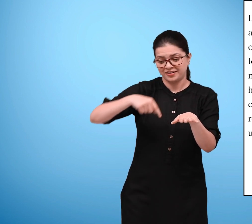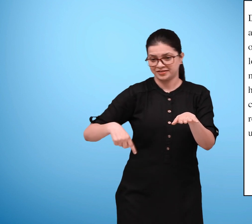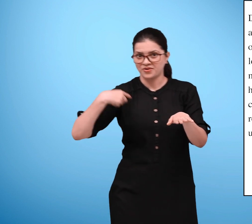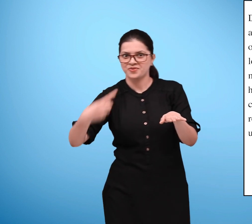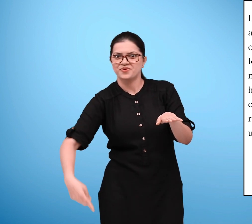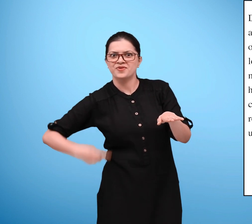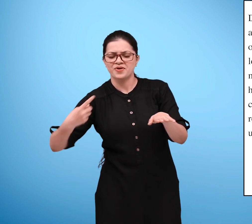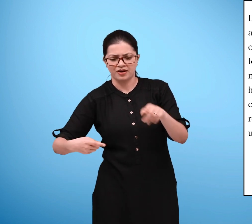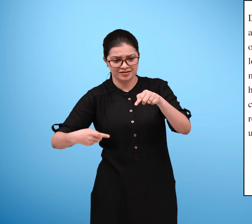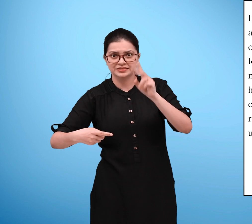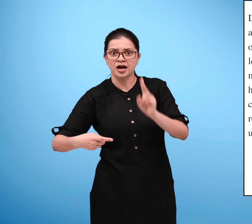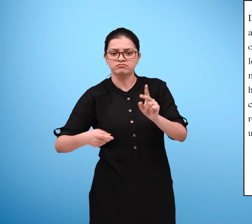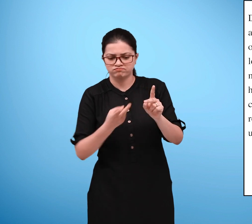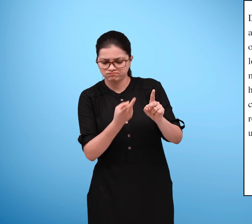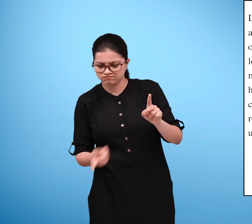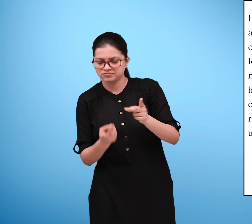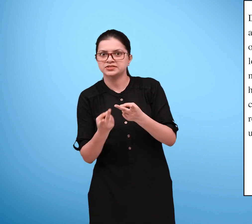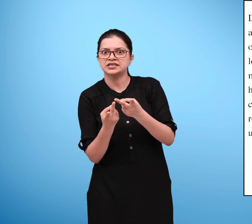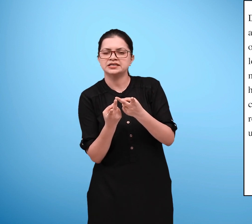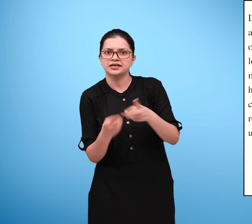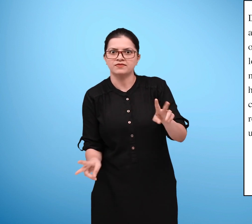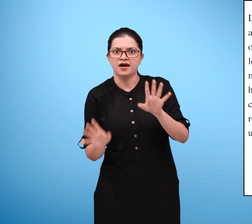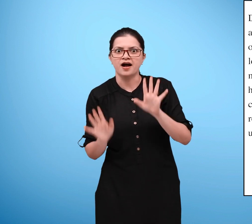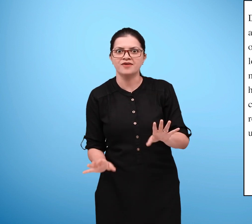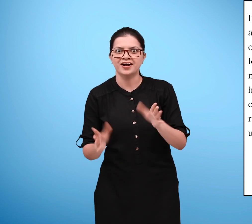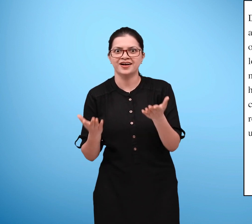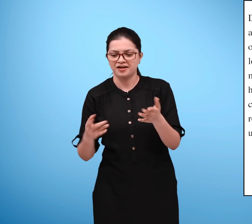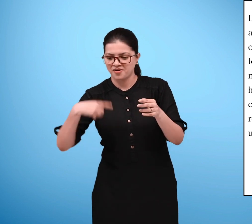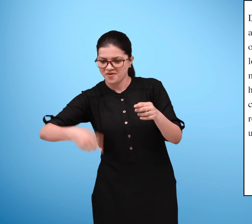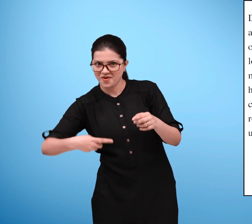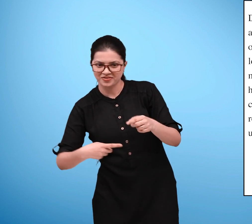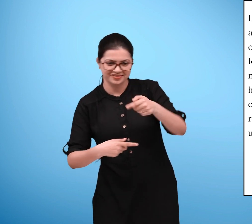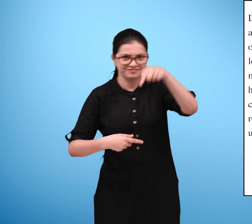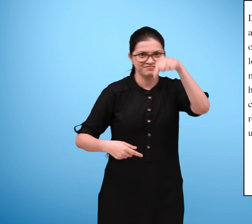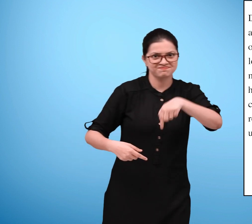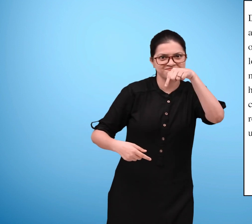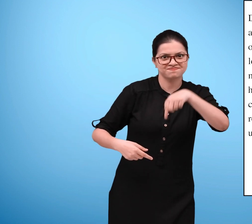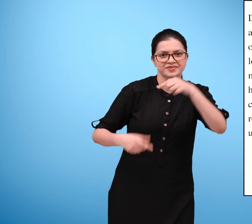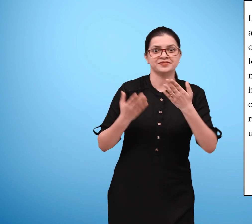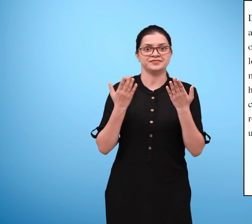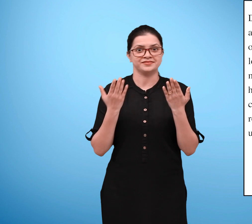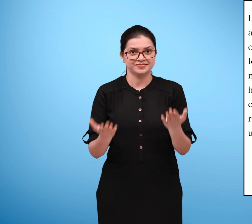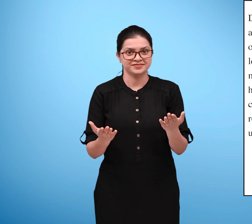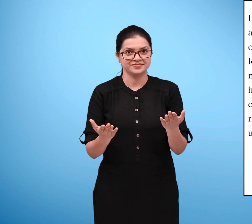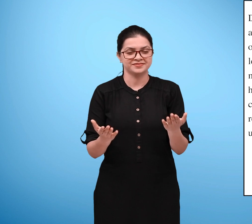As long as the wheel rotates, isn't it? This needle is undergoing a periodic